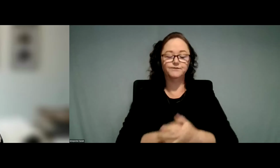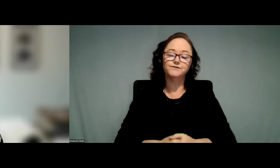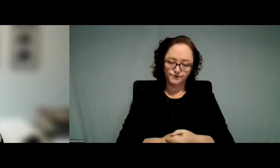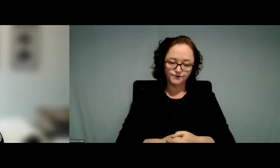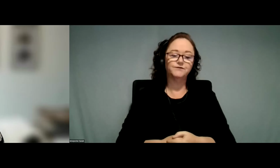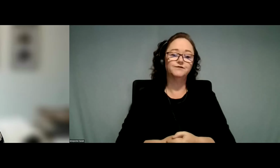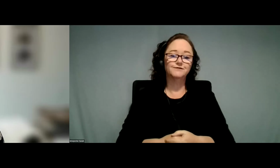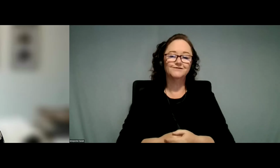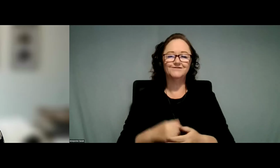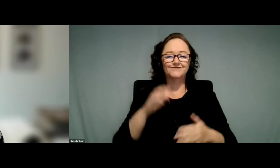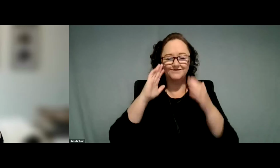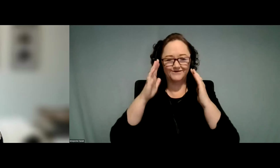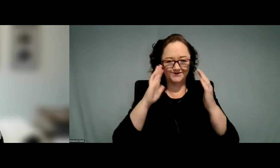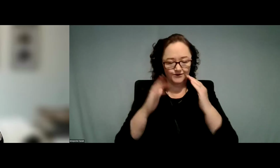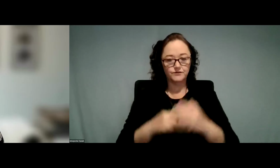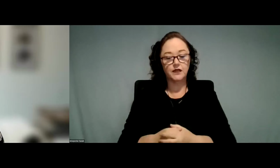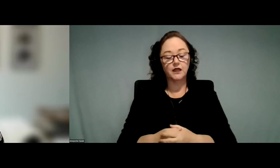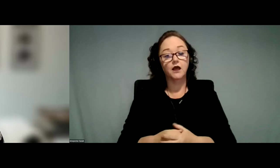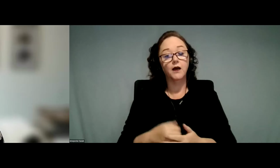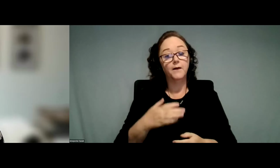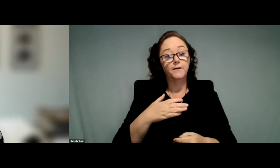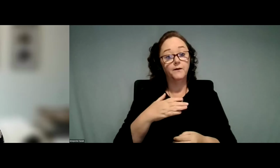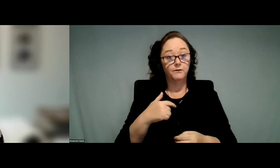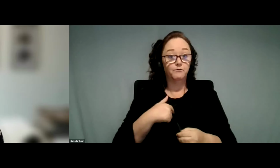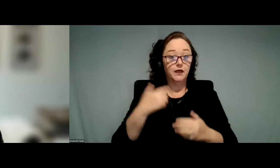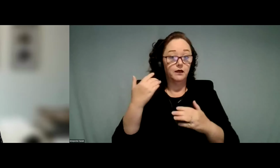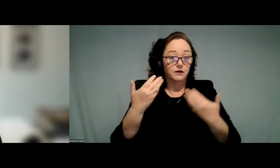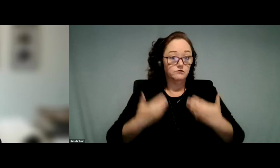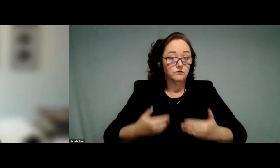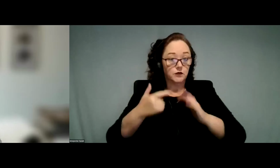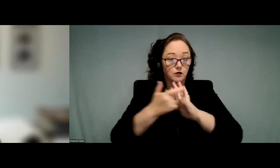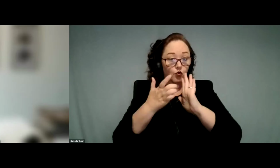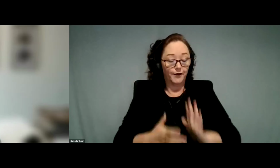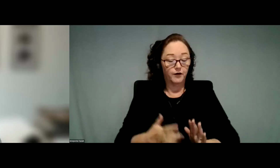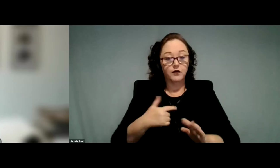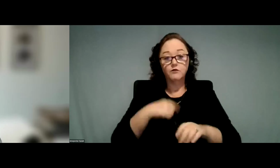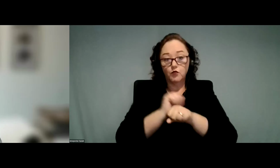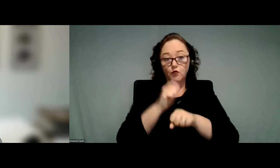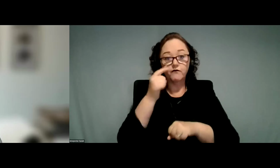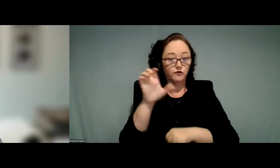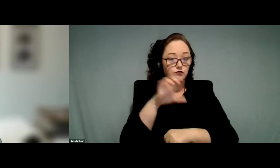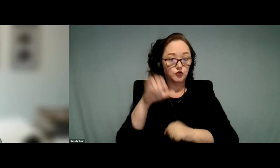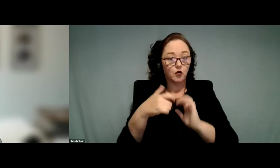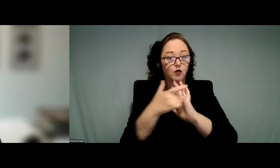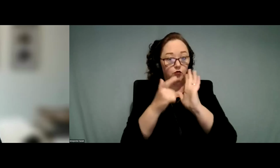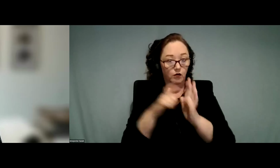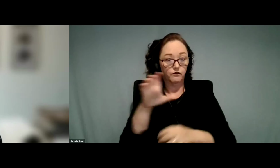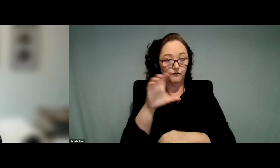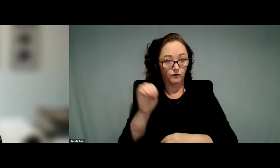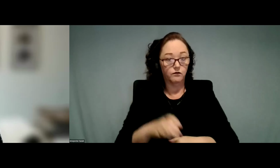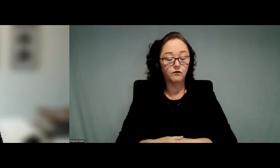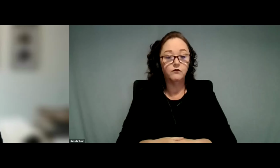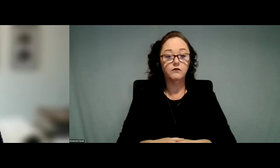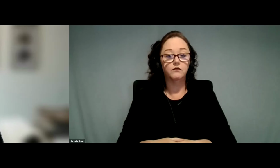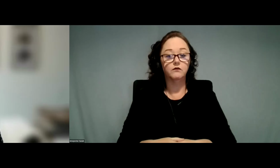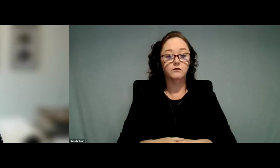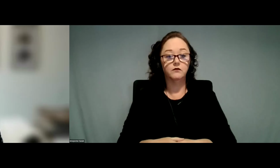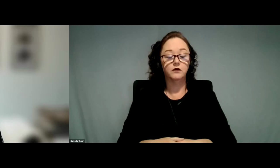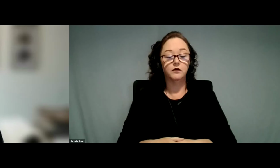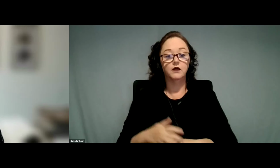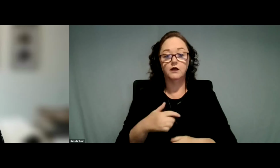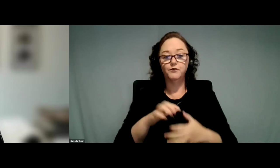Kay Martire. I'm a lawyer. I work for a Chicago law firm, and I am part of their tax group.